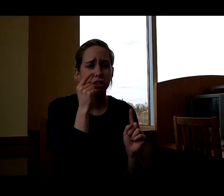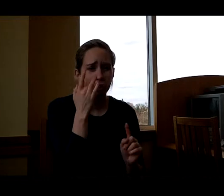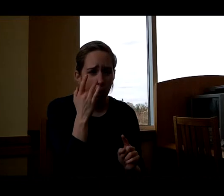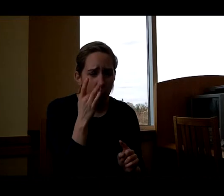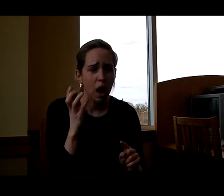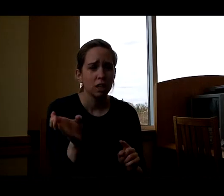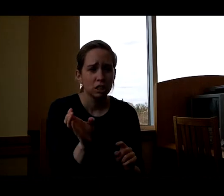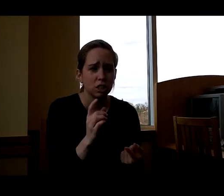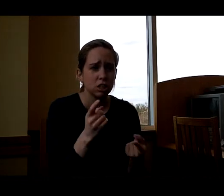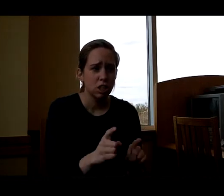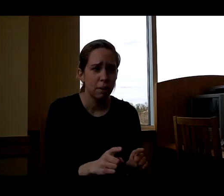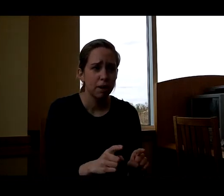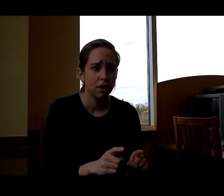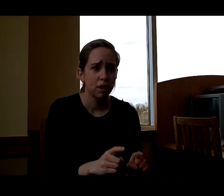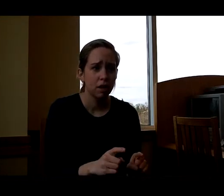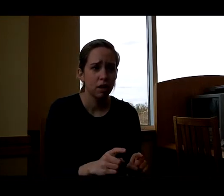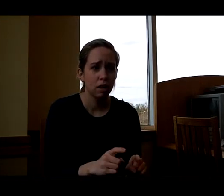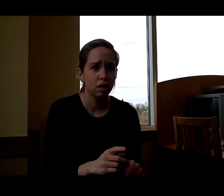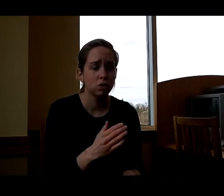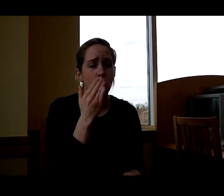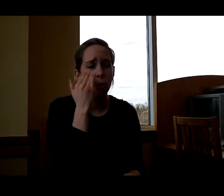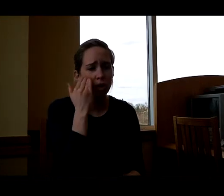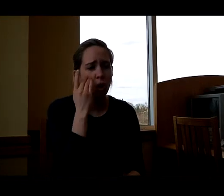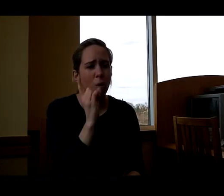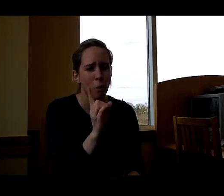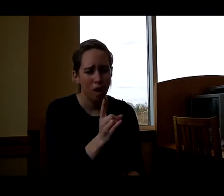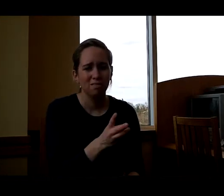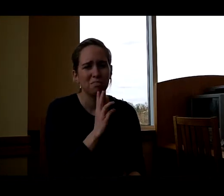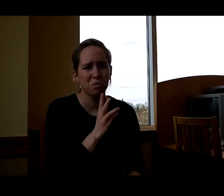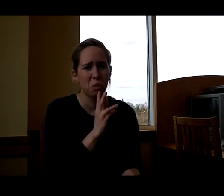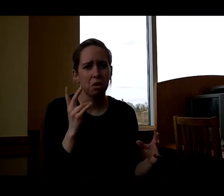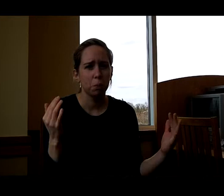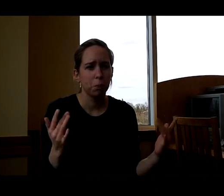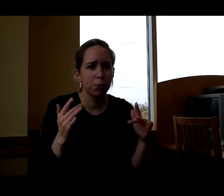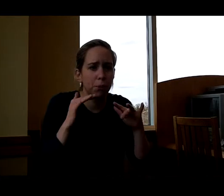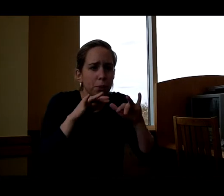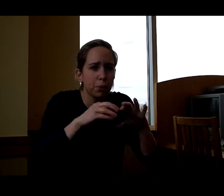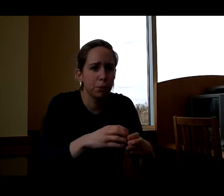place. Now, where we know that condensation is water collecting on the outside of the cup. What I want to know is why.